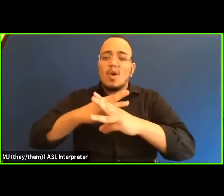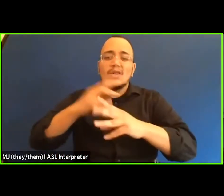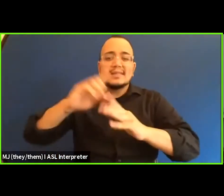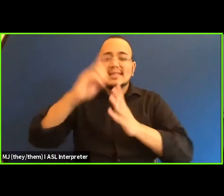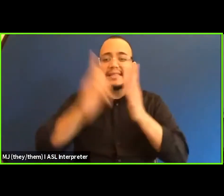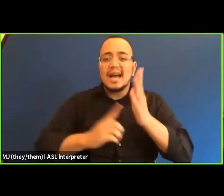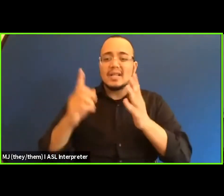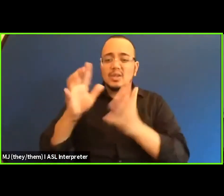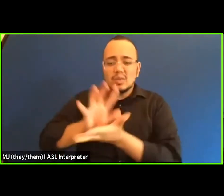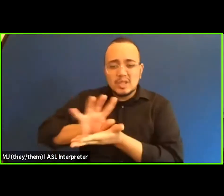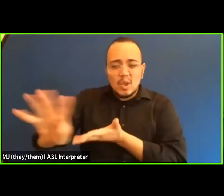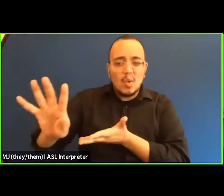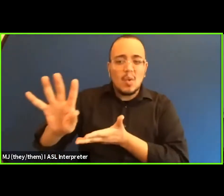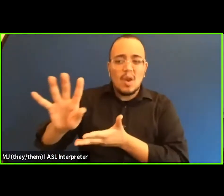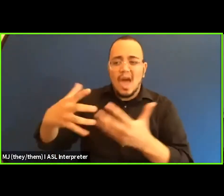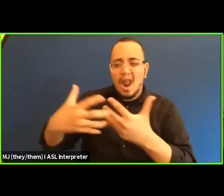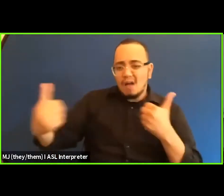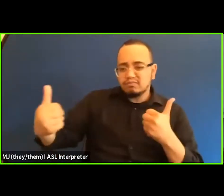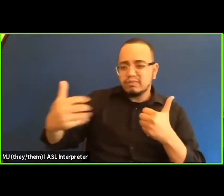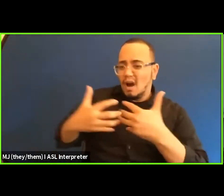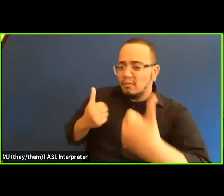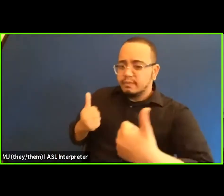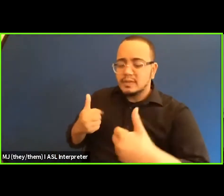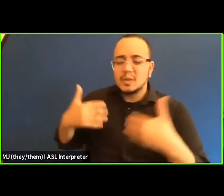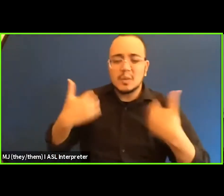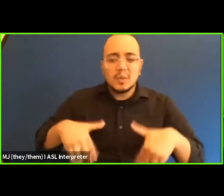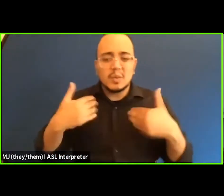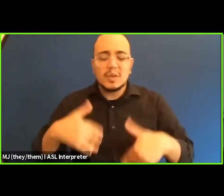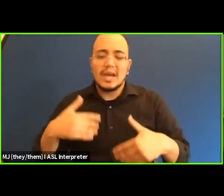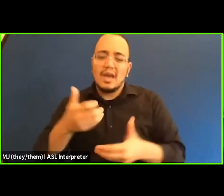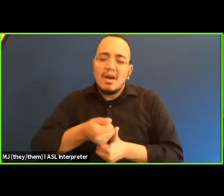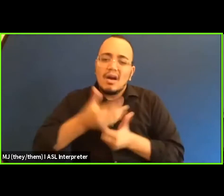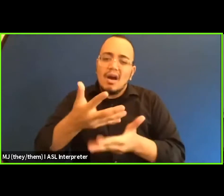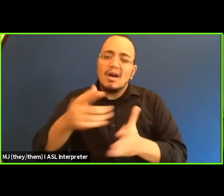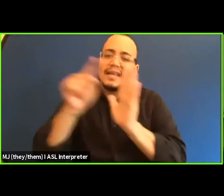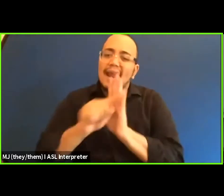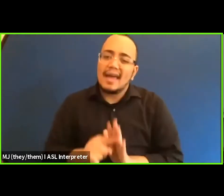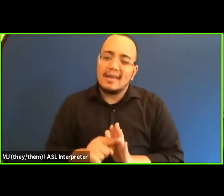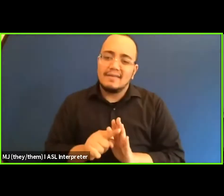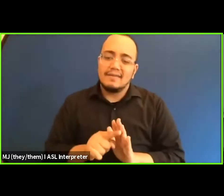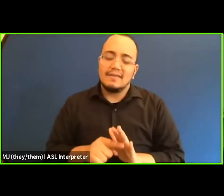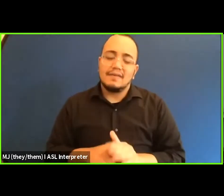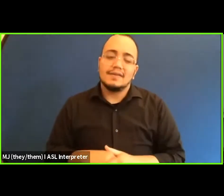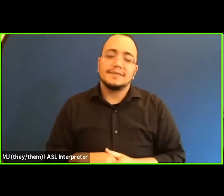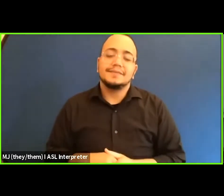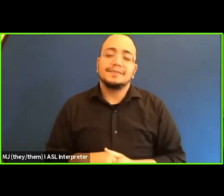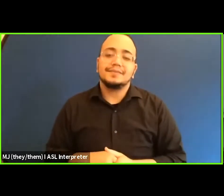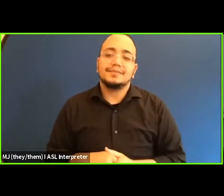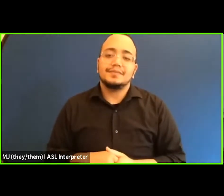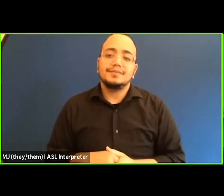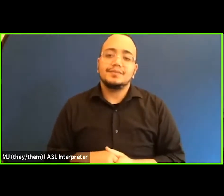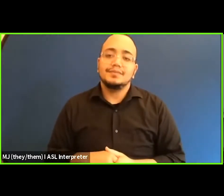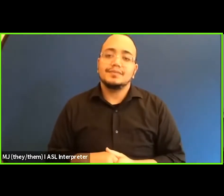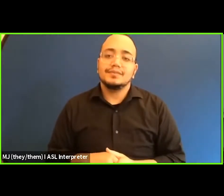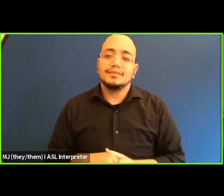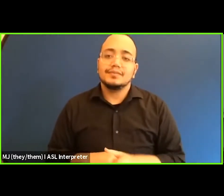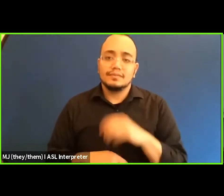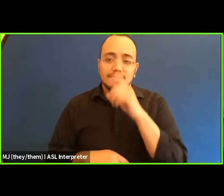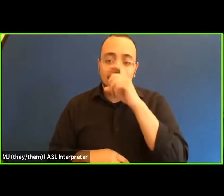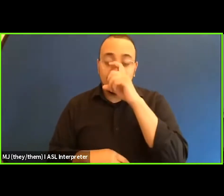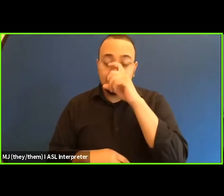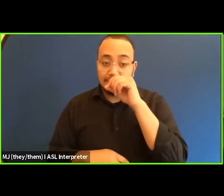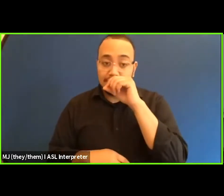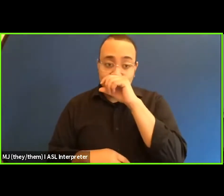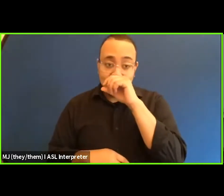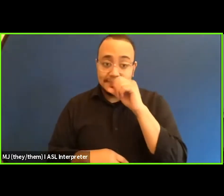have toxic effects on us who are trying to liberate ourselves and all of those who are oppressed.